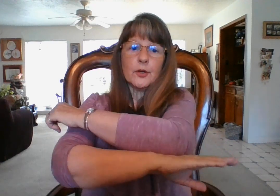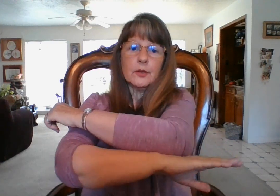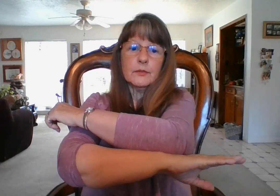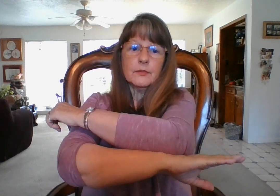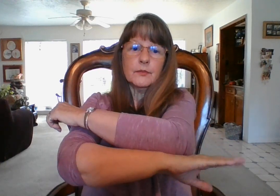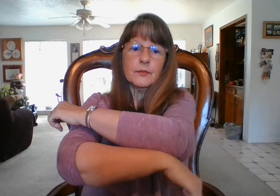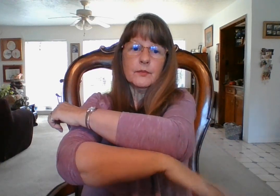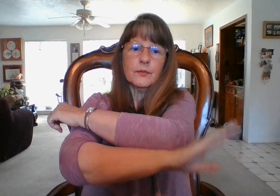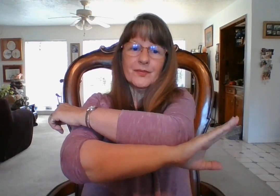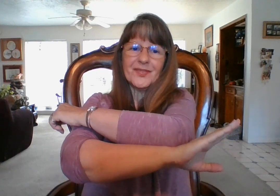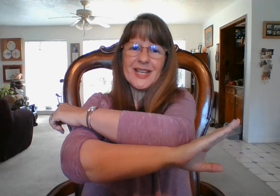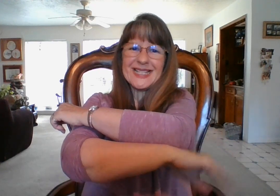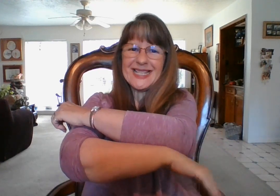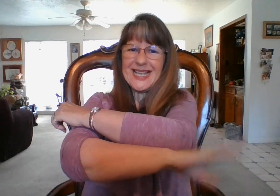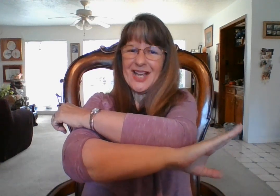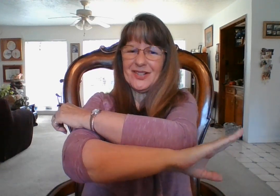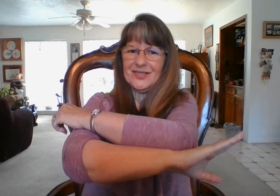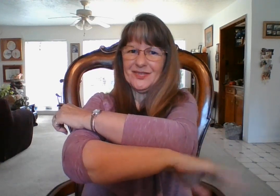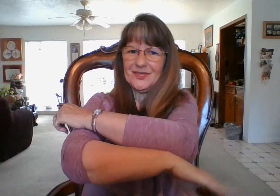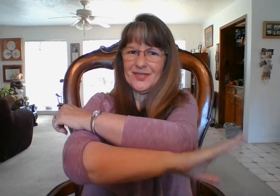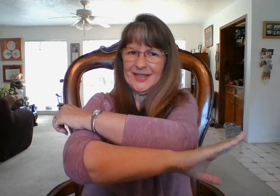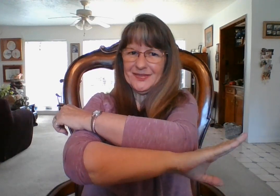Beaver is the tail, right?